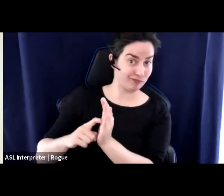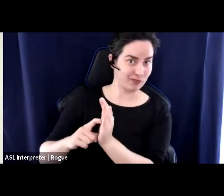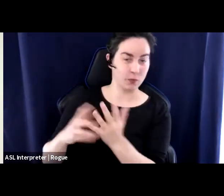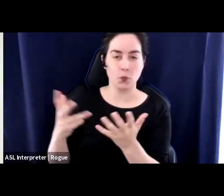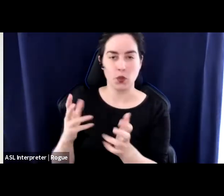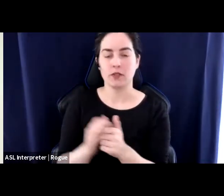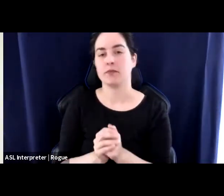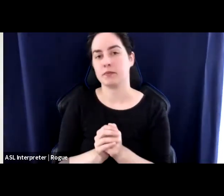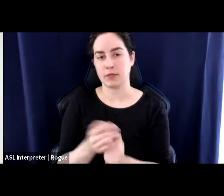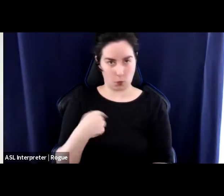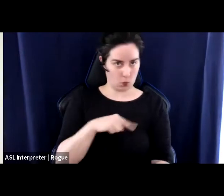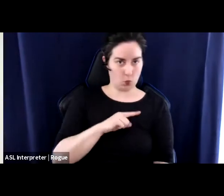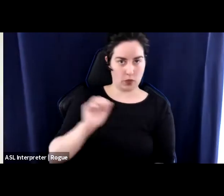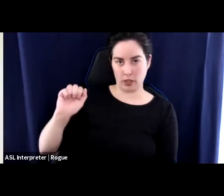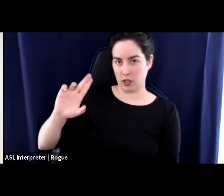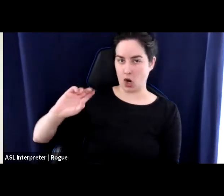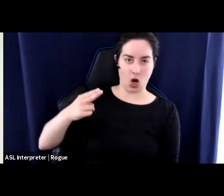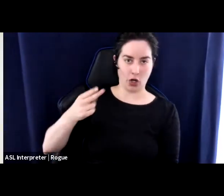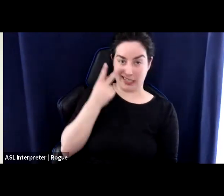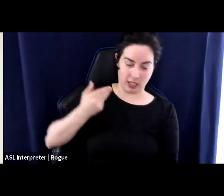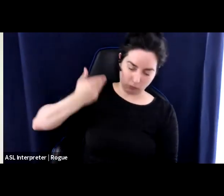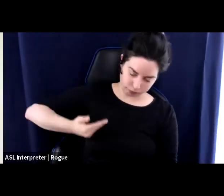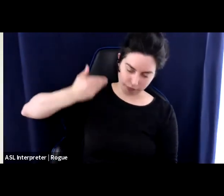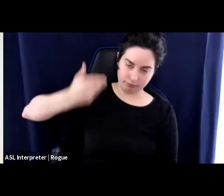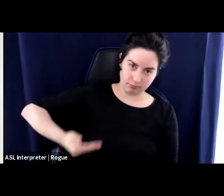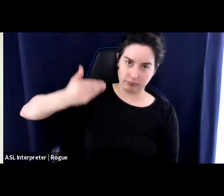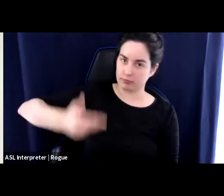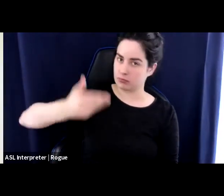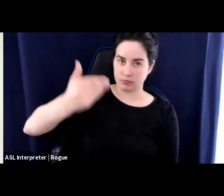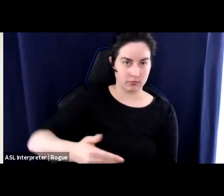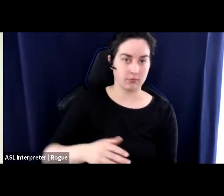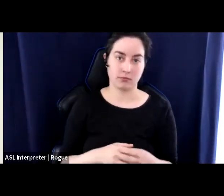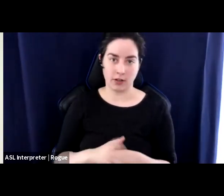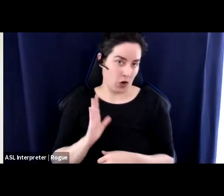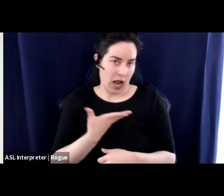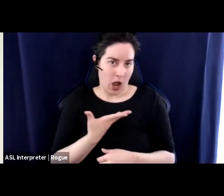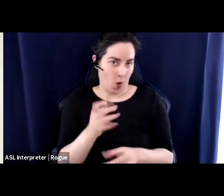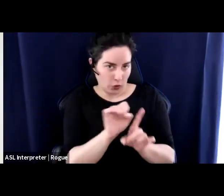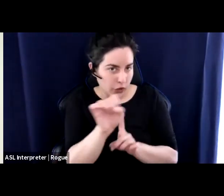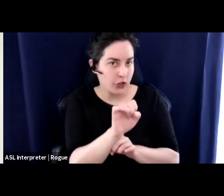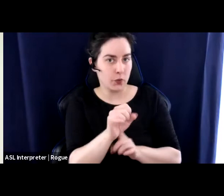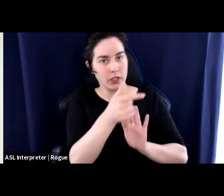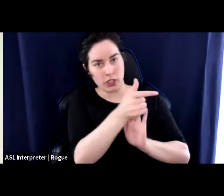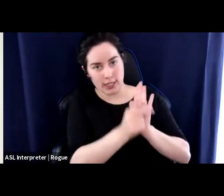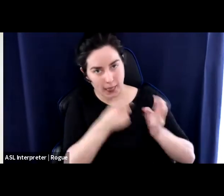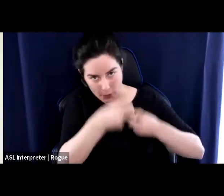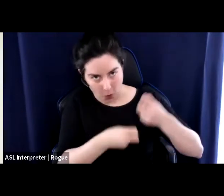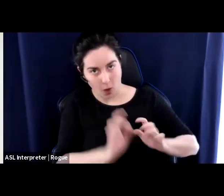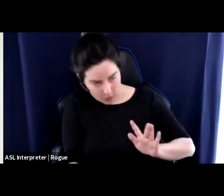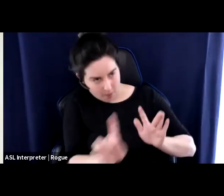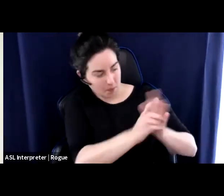we at Arch see regularly in the kinds of cases and legal issues that people with disabilities bring to